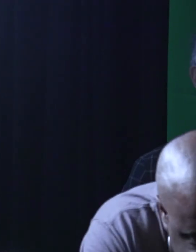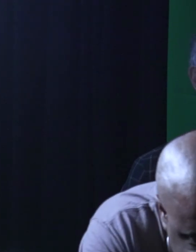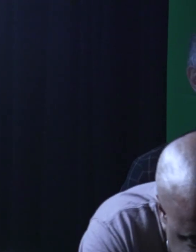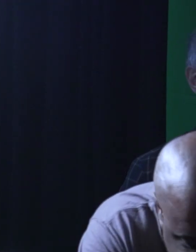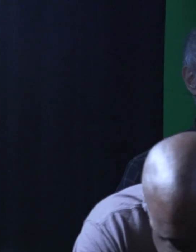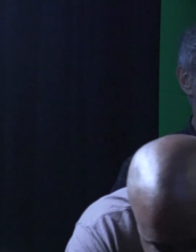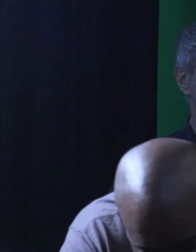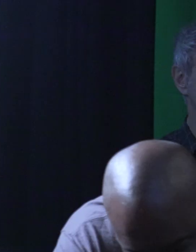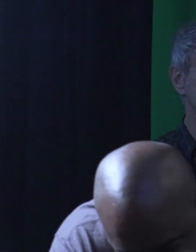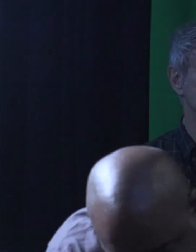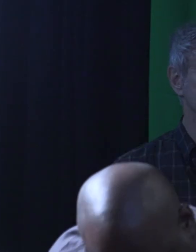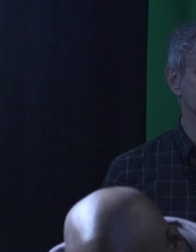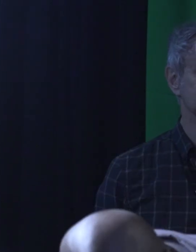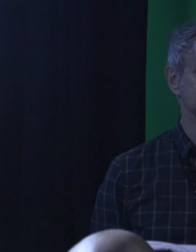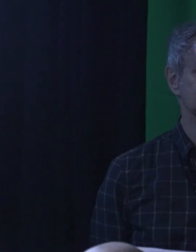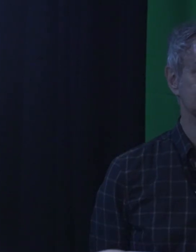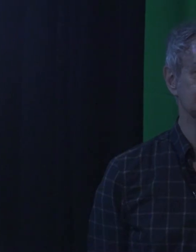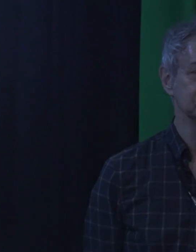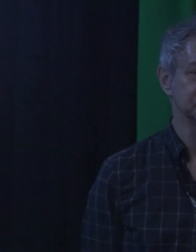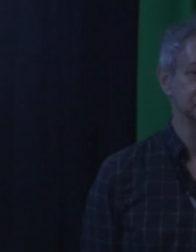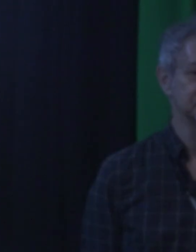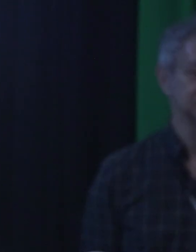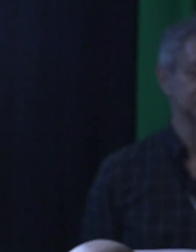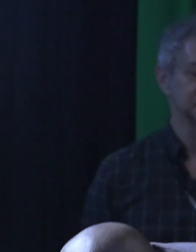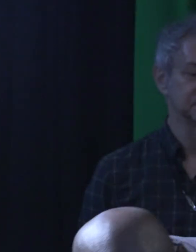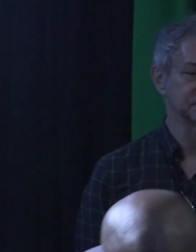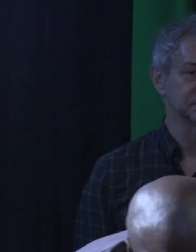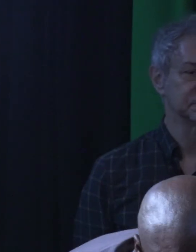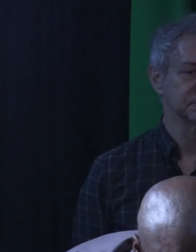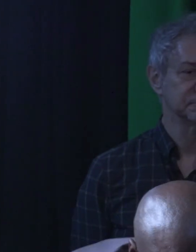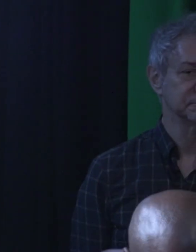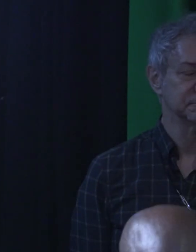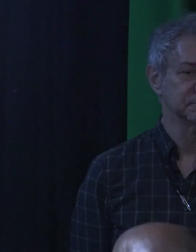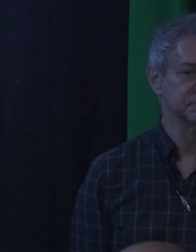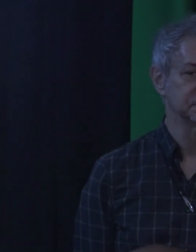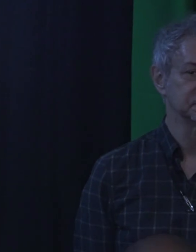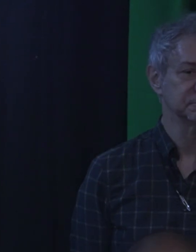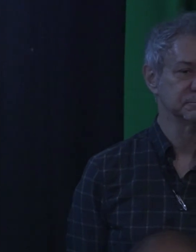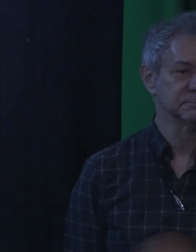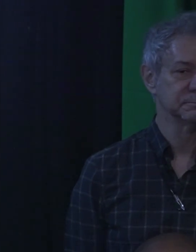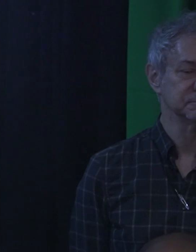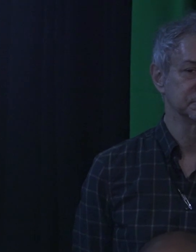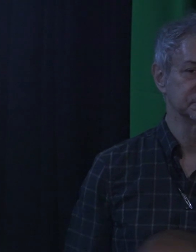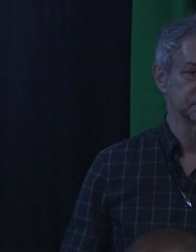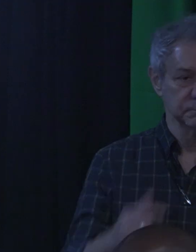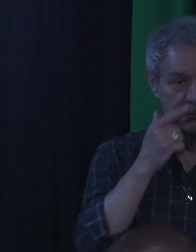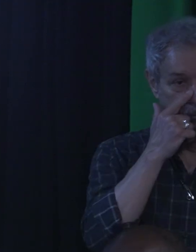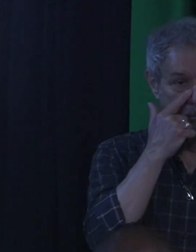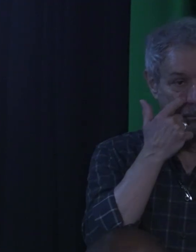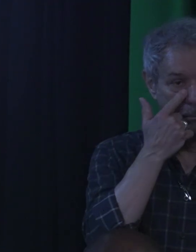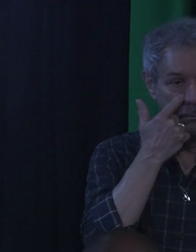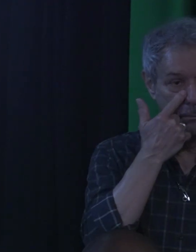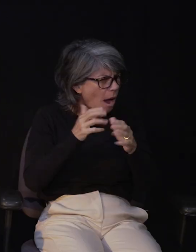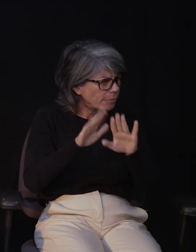did you probably have a lot of good stories of the roles you book, but how did you get the role on Problem